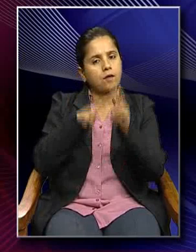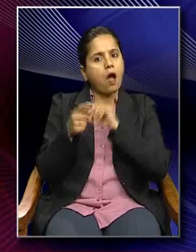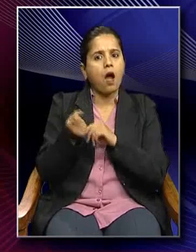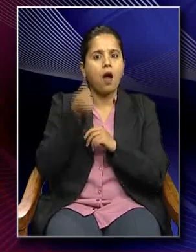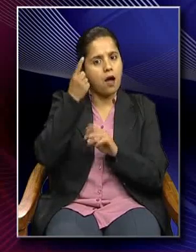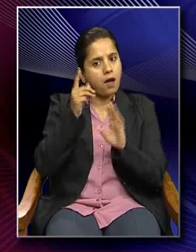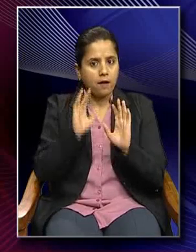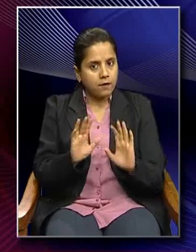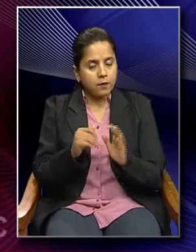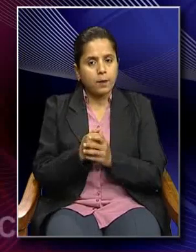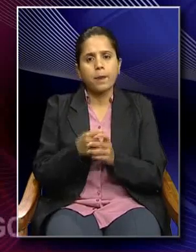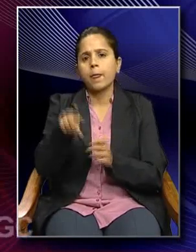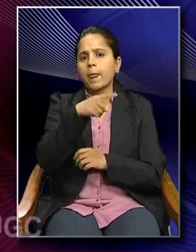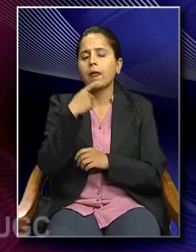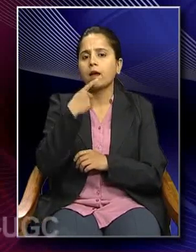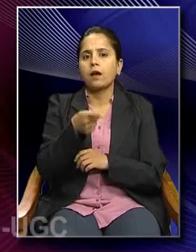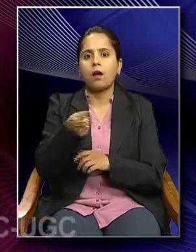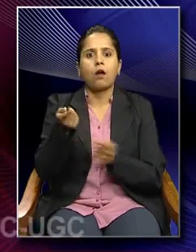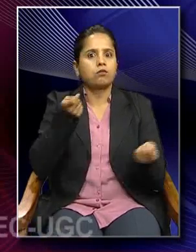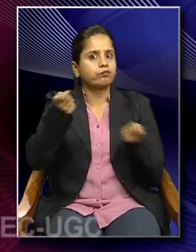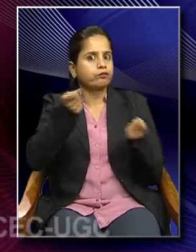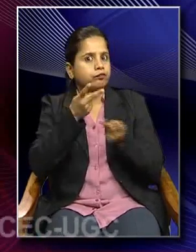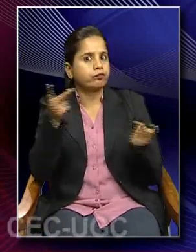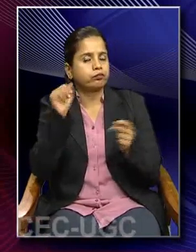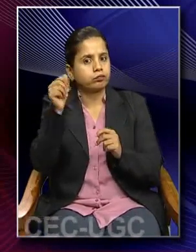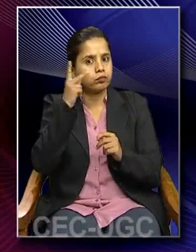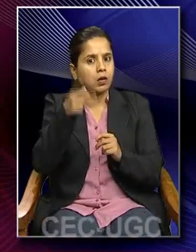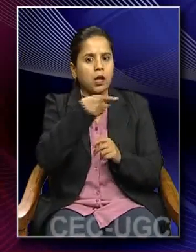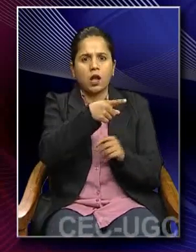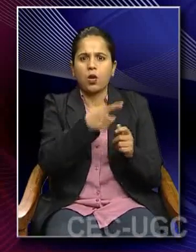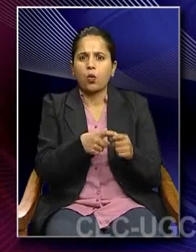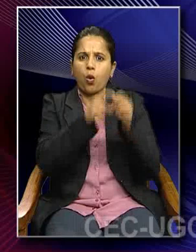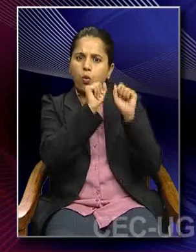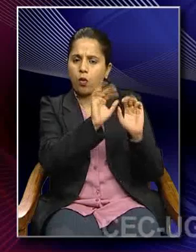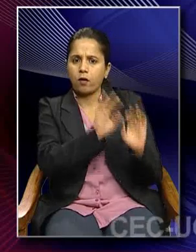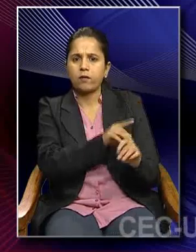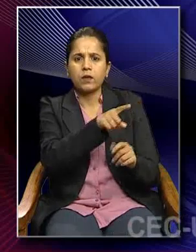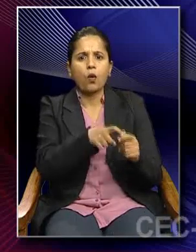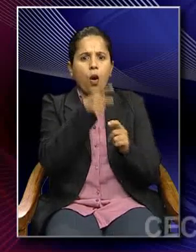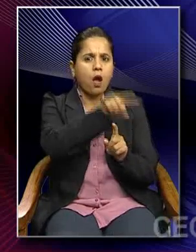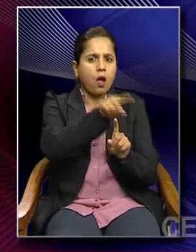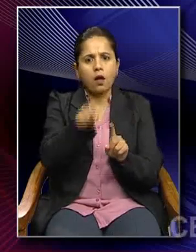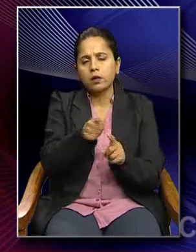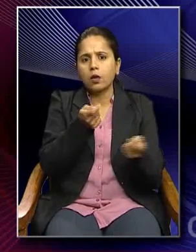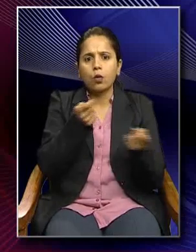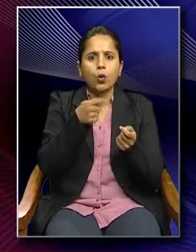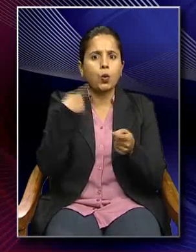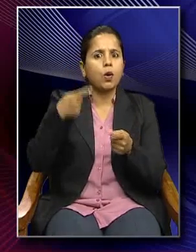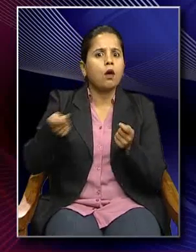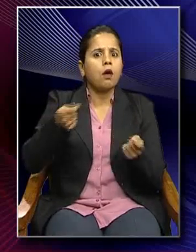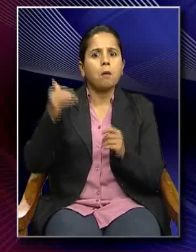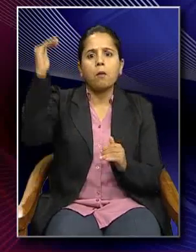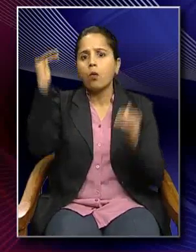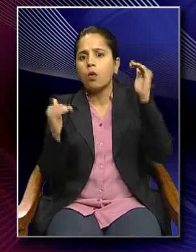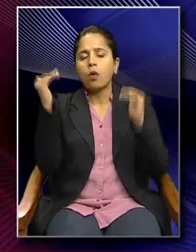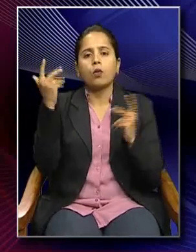the you can say the dominance of a particular guna. So which guna is dominant in that particular thing will